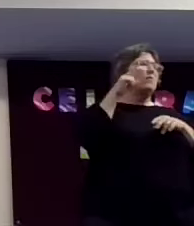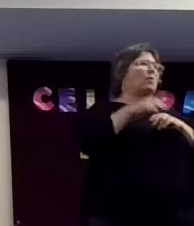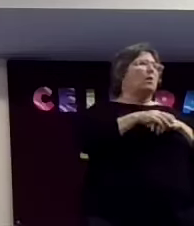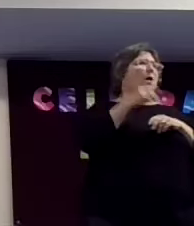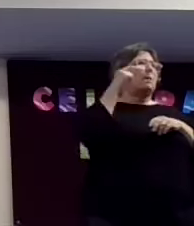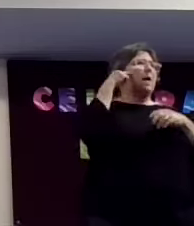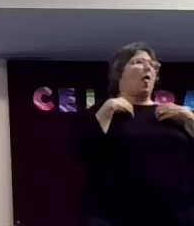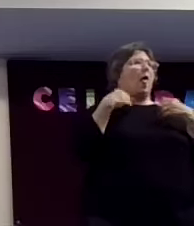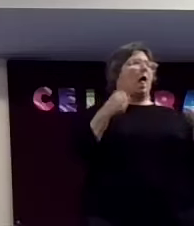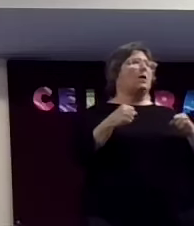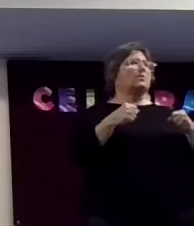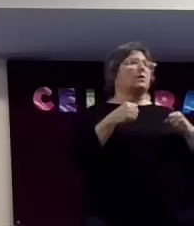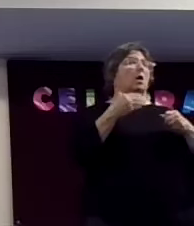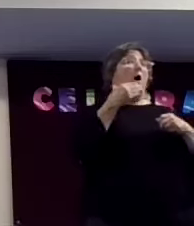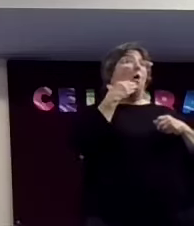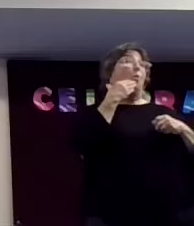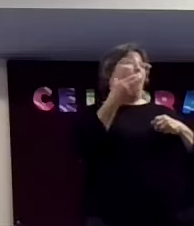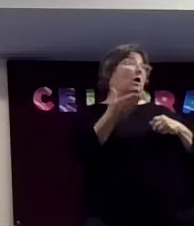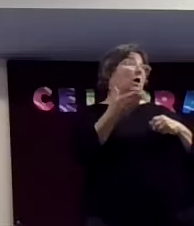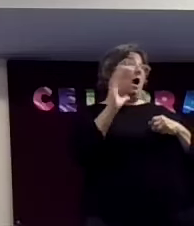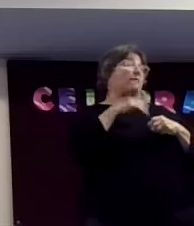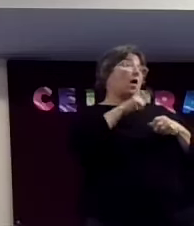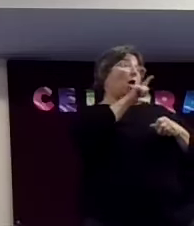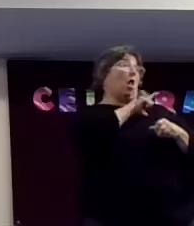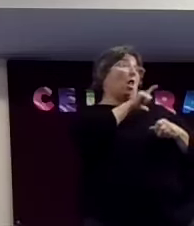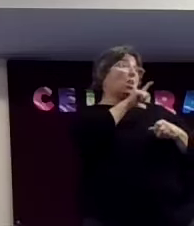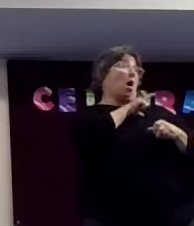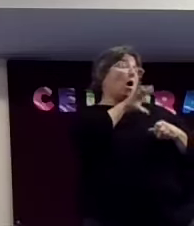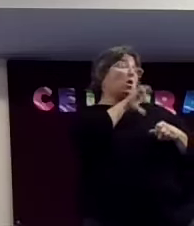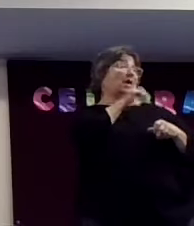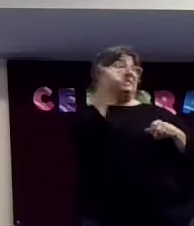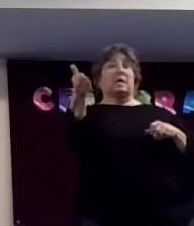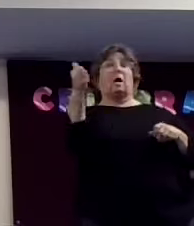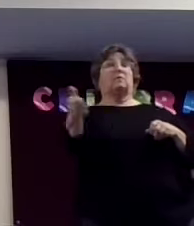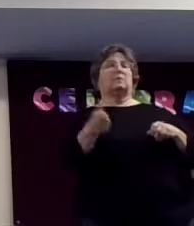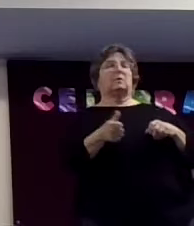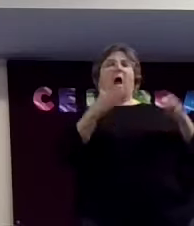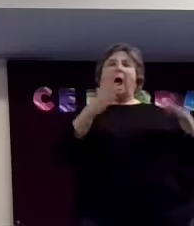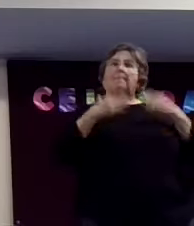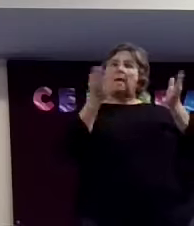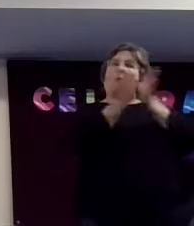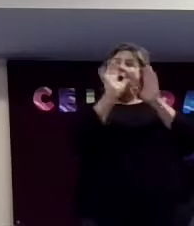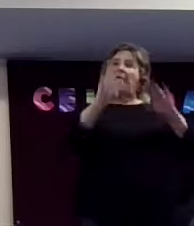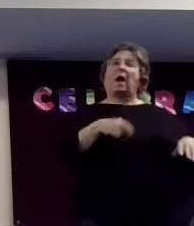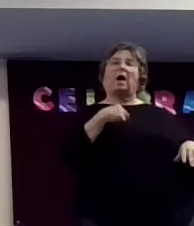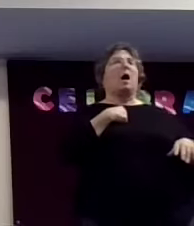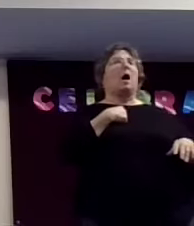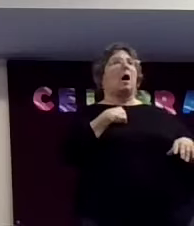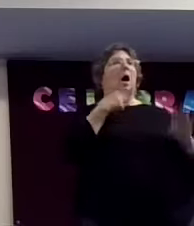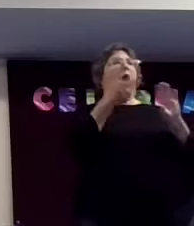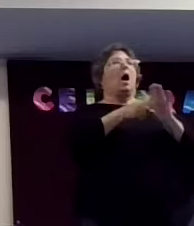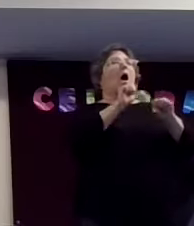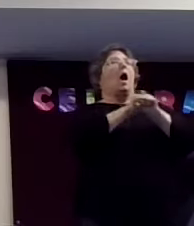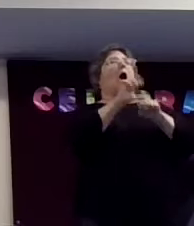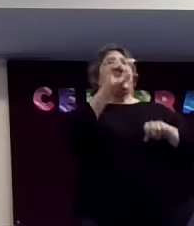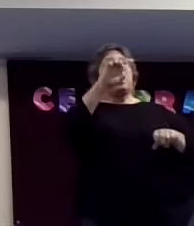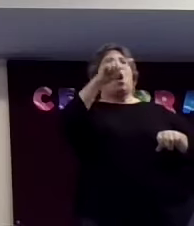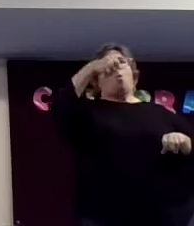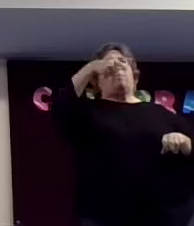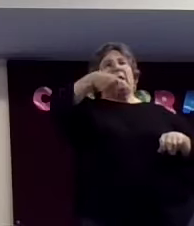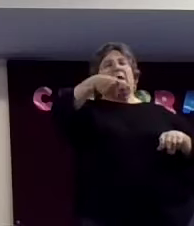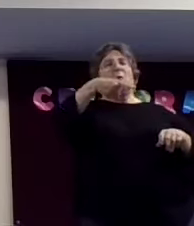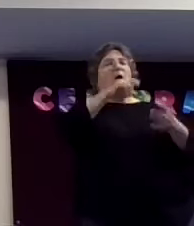for the mental health and wellness of our law enforcement themselves? I'm glad you asked. I've been part of an employee assistance program